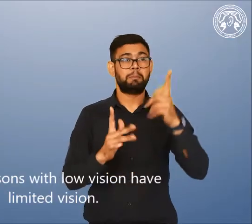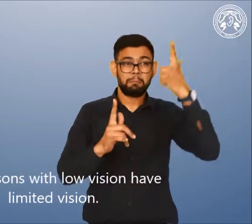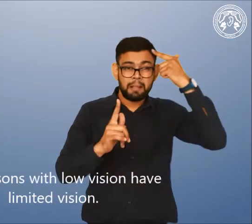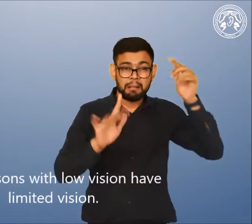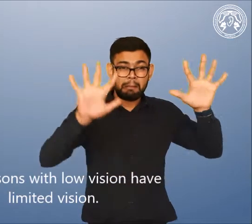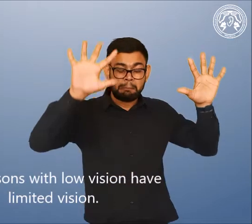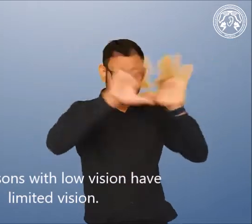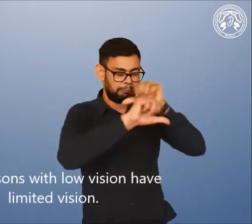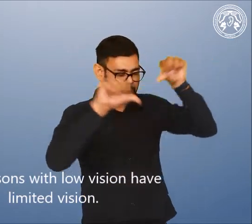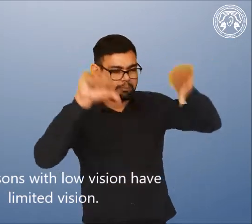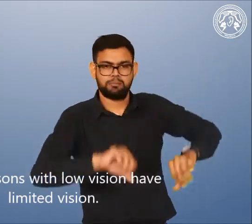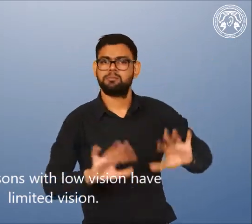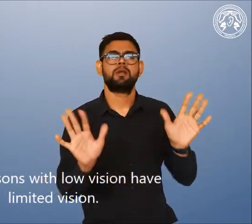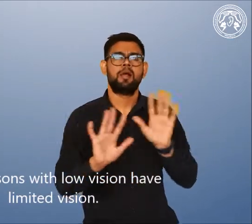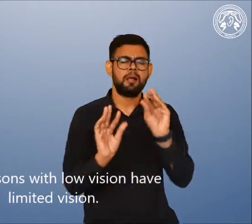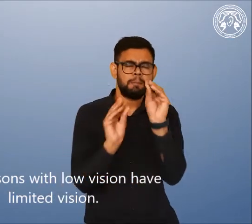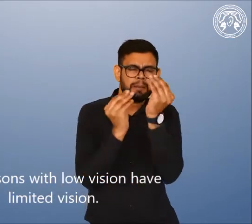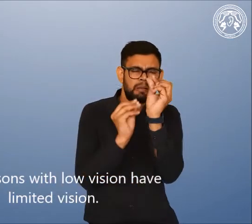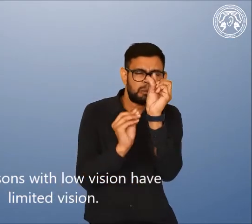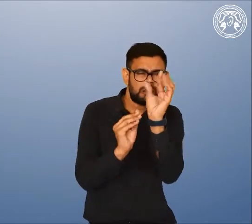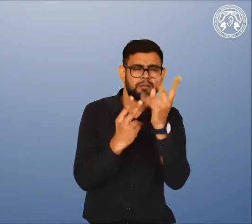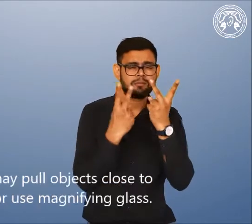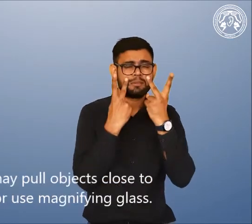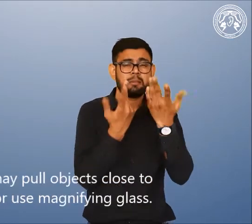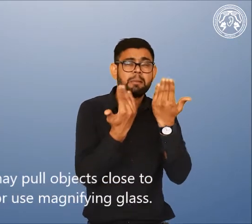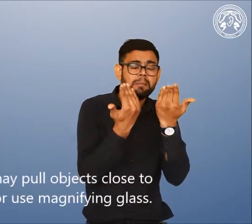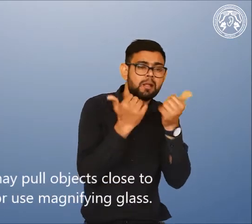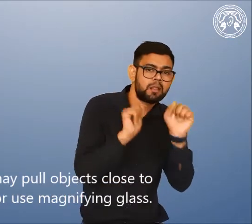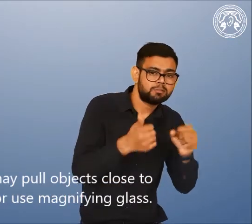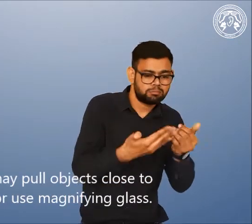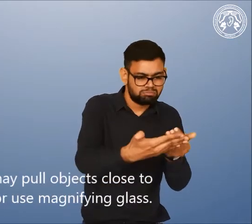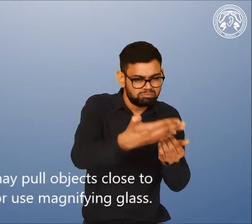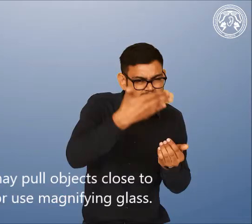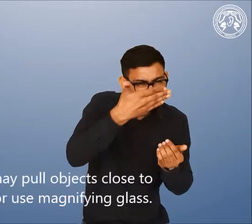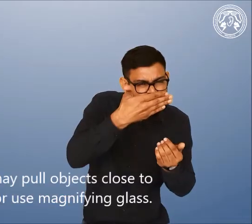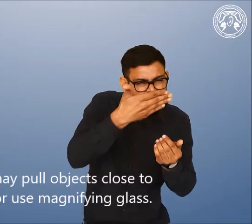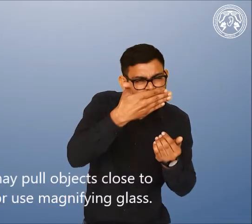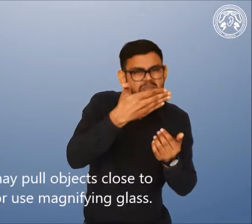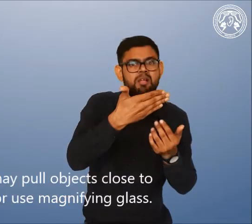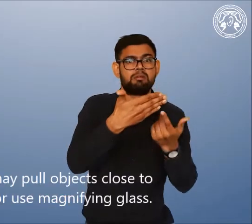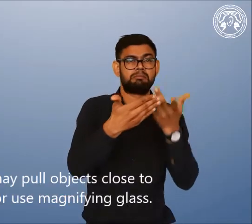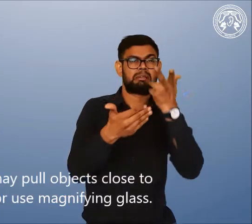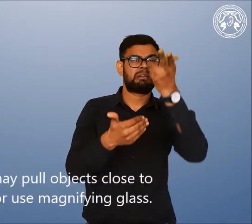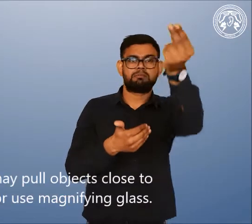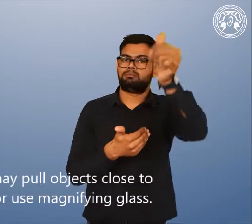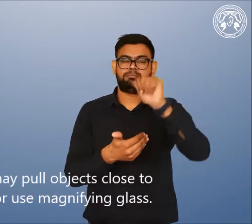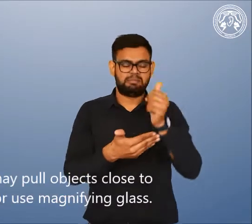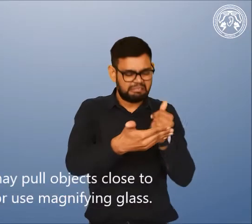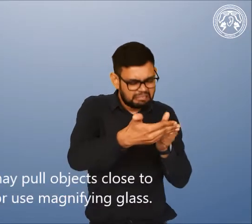The persons with low vision have limited vision. They may pull objects close to them or use magnifying